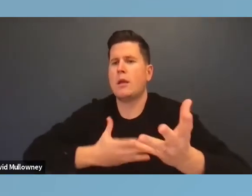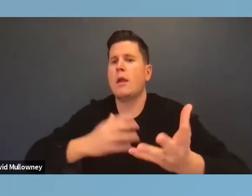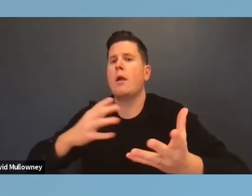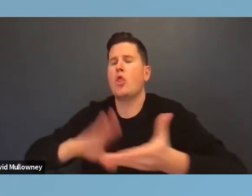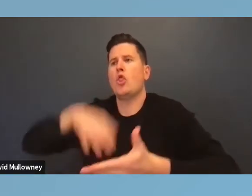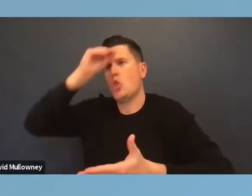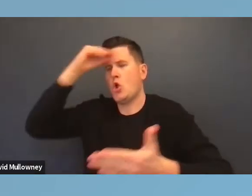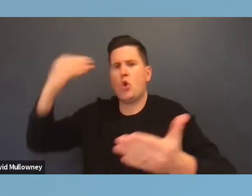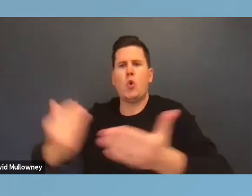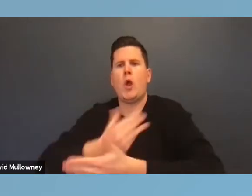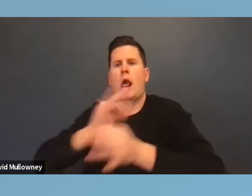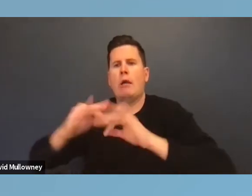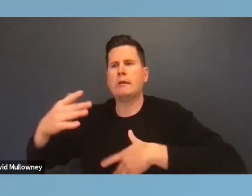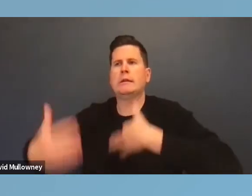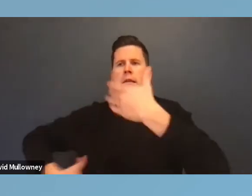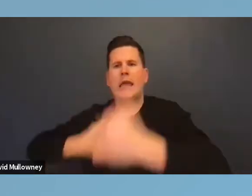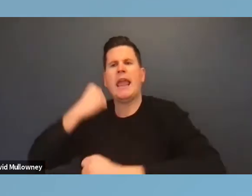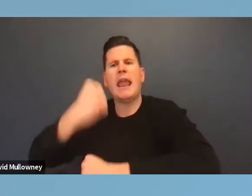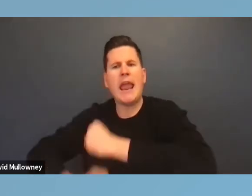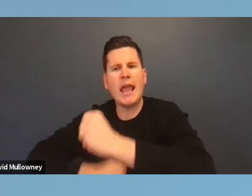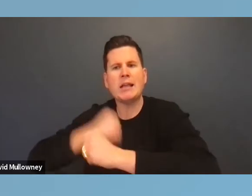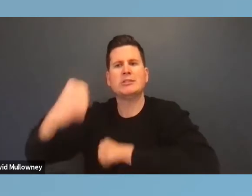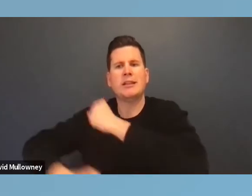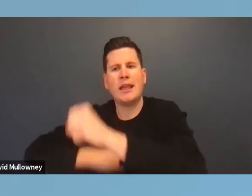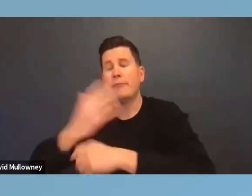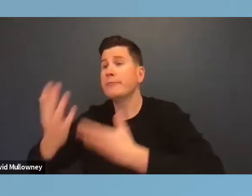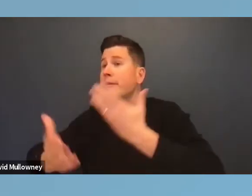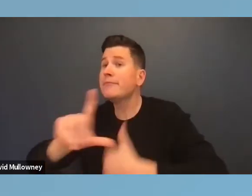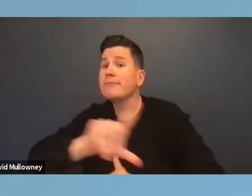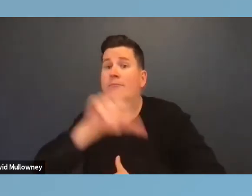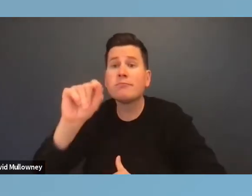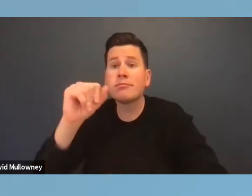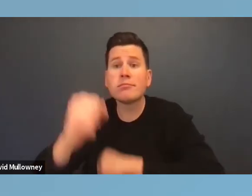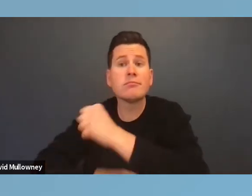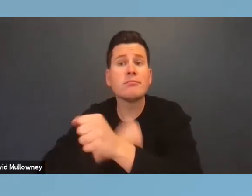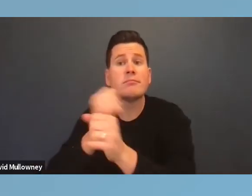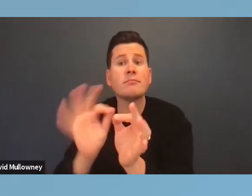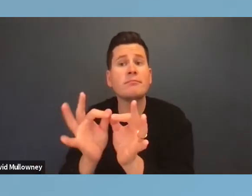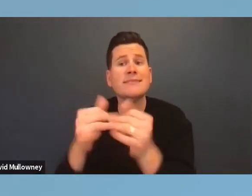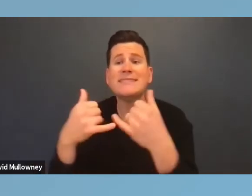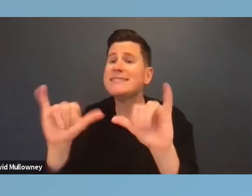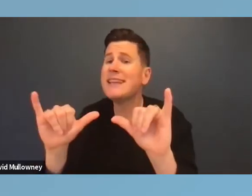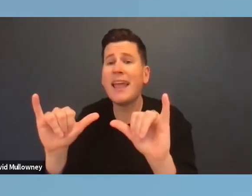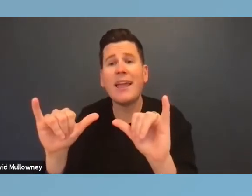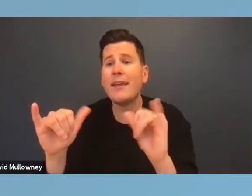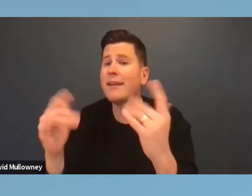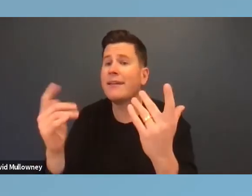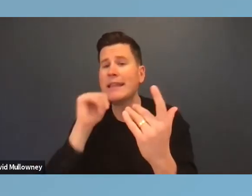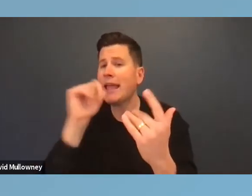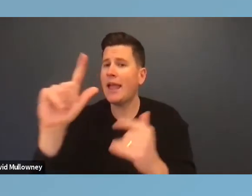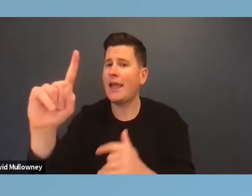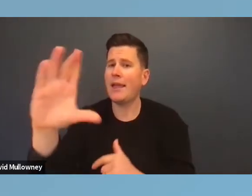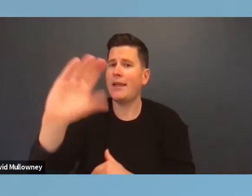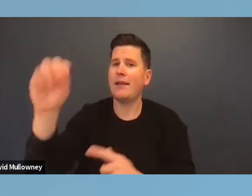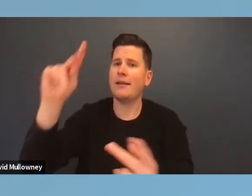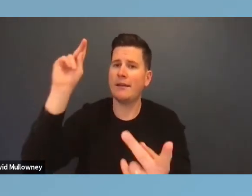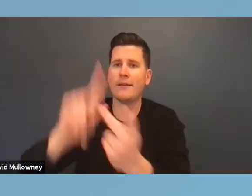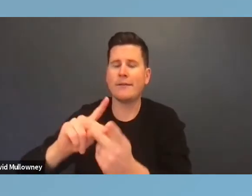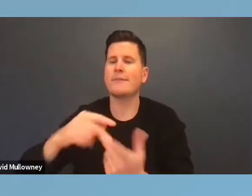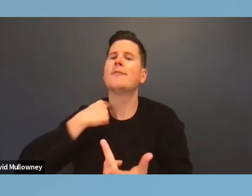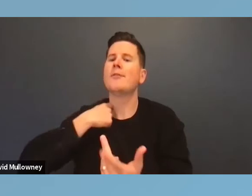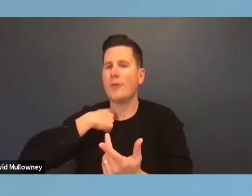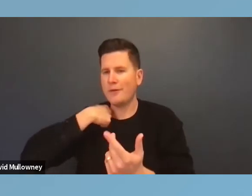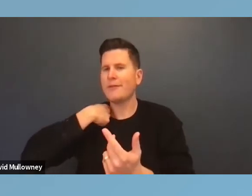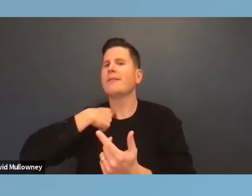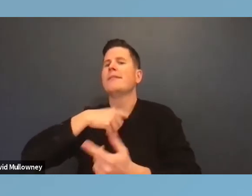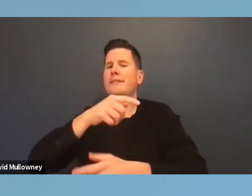able to communicate in L1. But it takes years and years to learn a new language. You could be 20 years as an